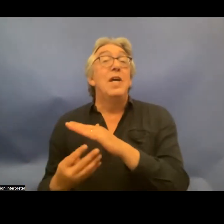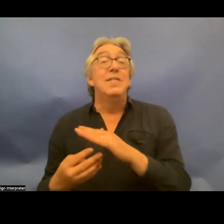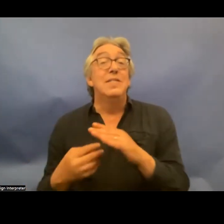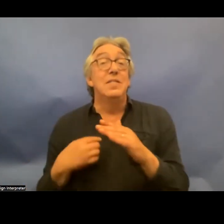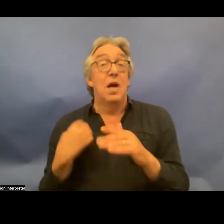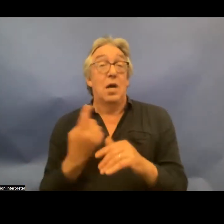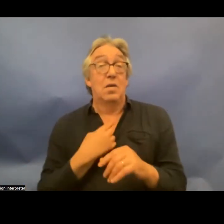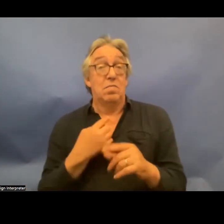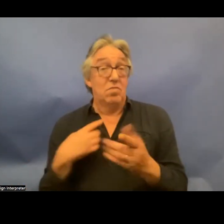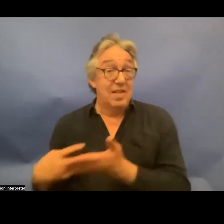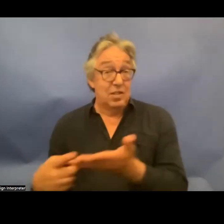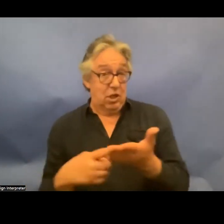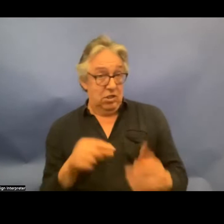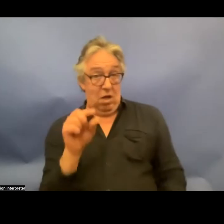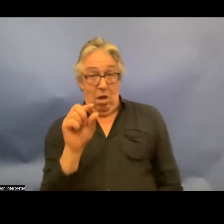Syria came,